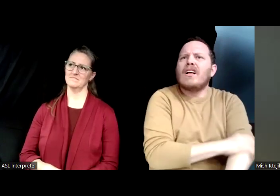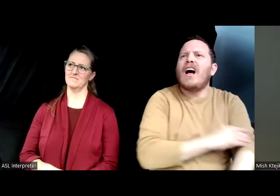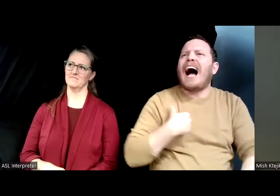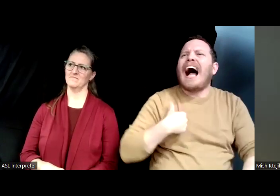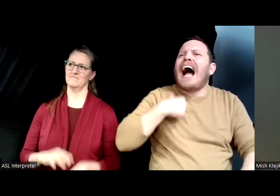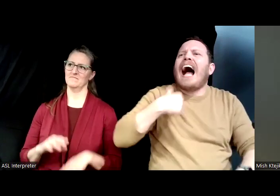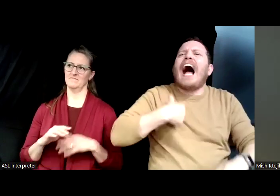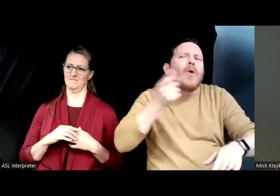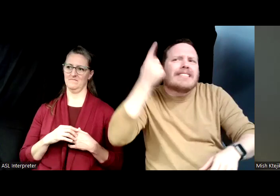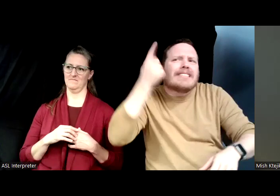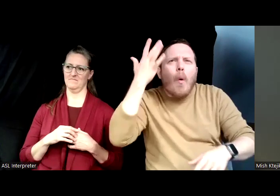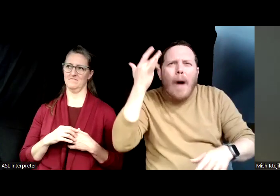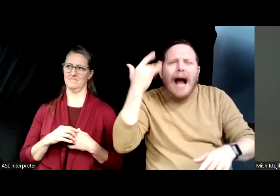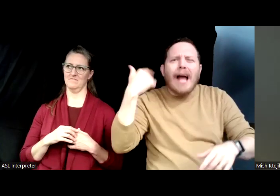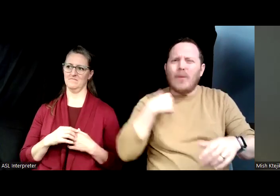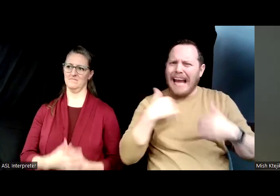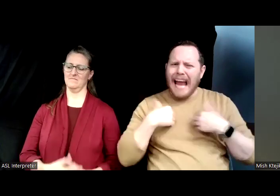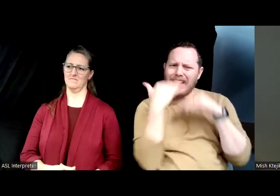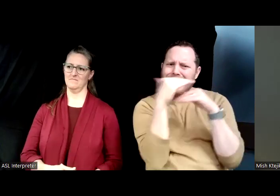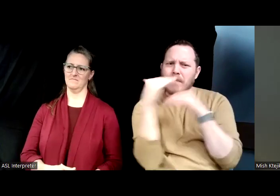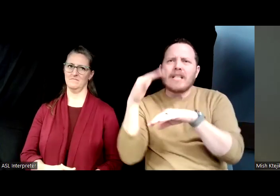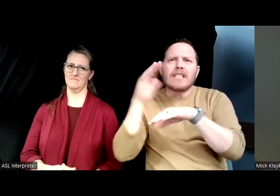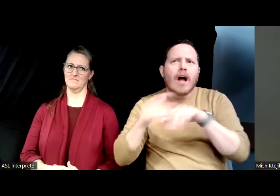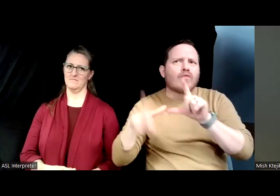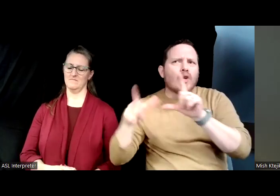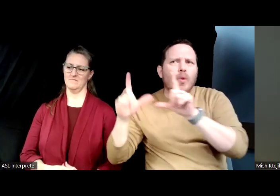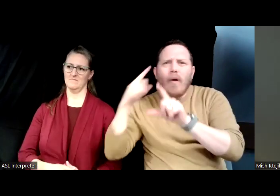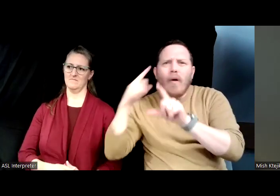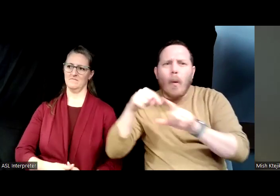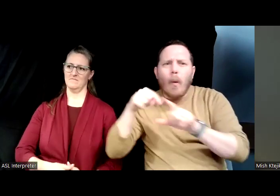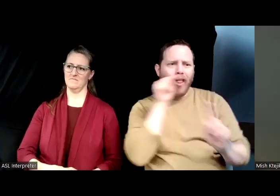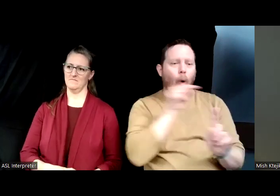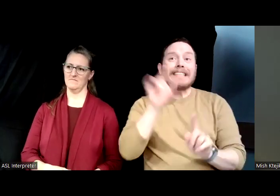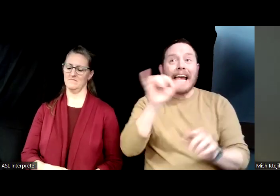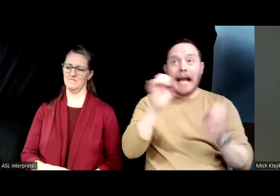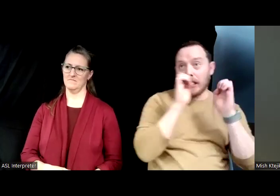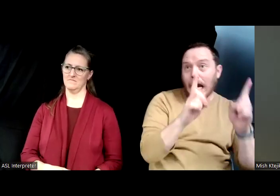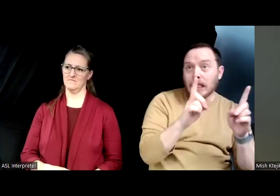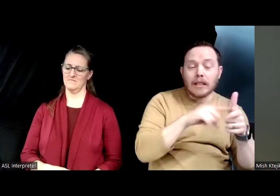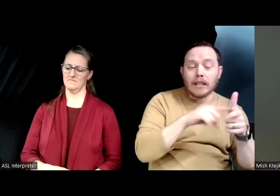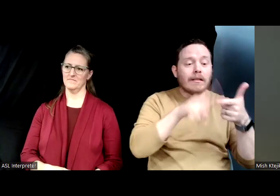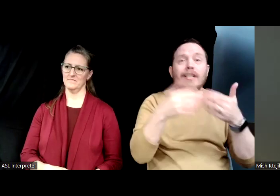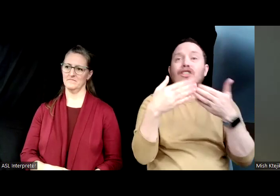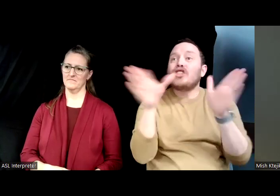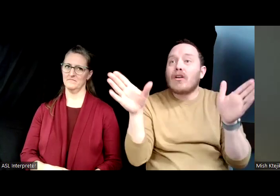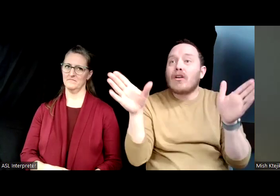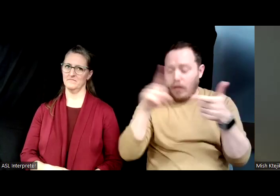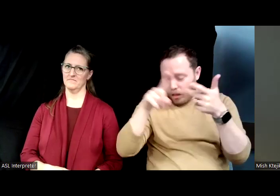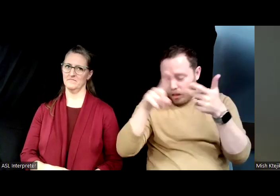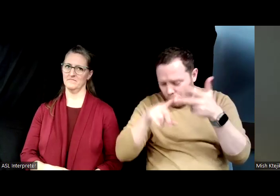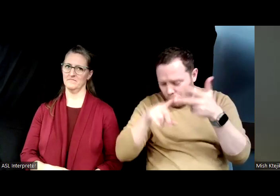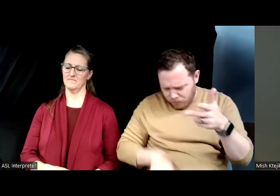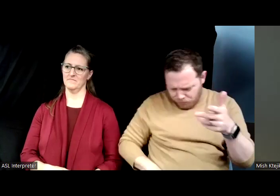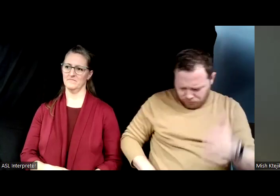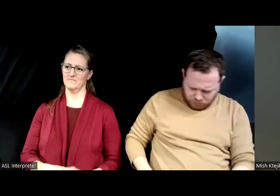is quite limited. And so I don't understand why we have that limitation set for renewals. For example,